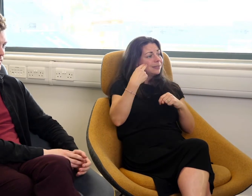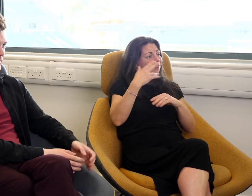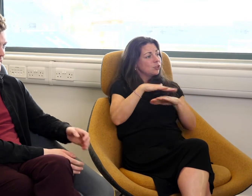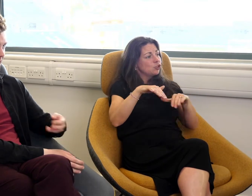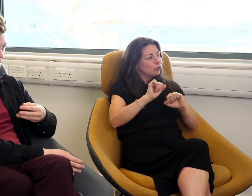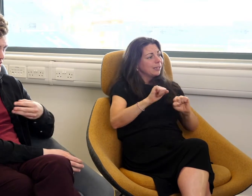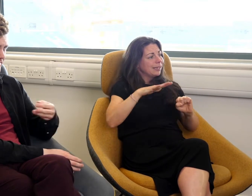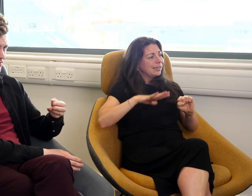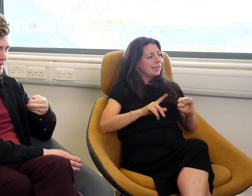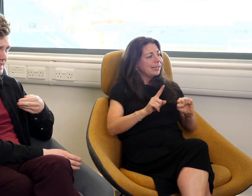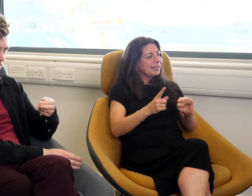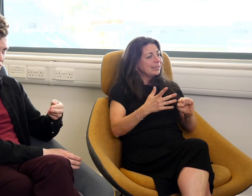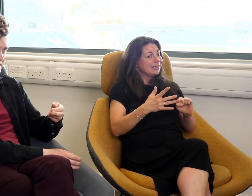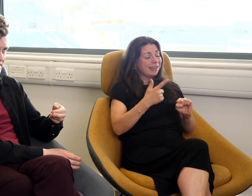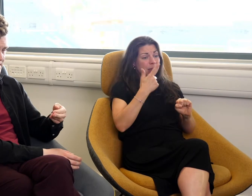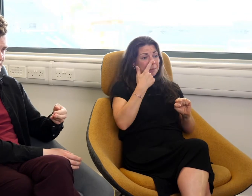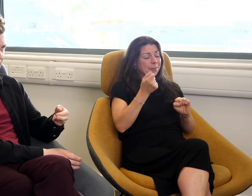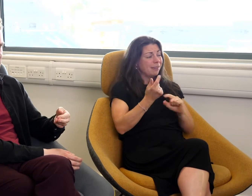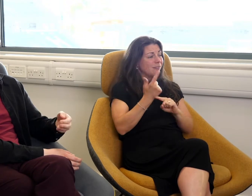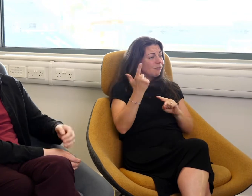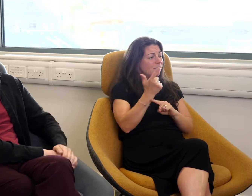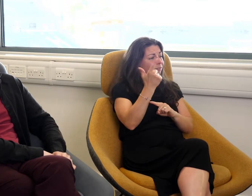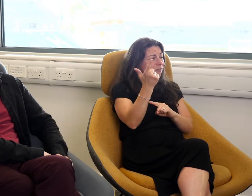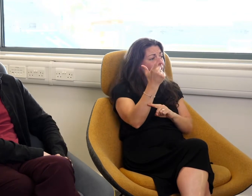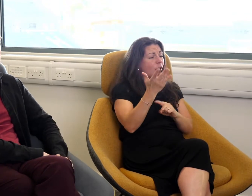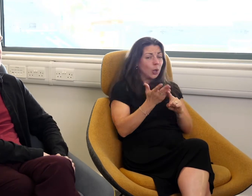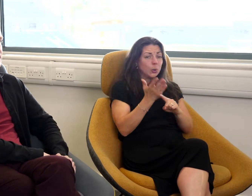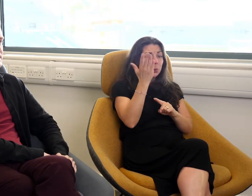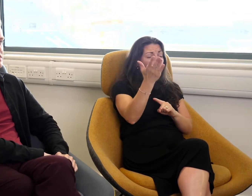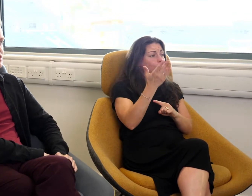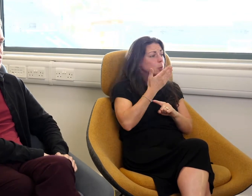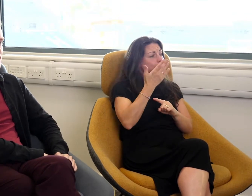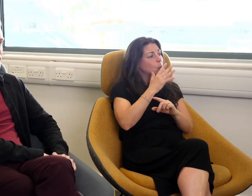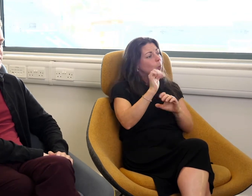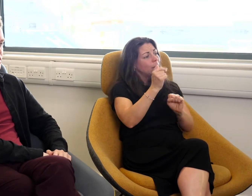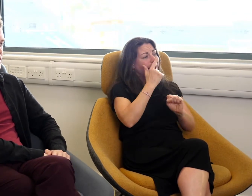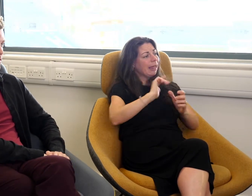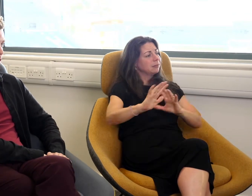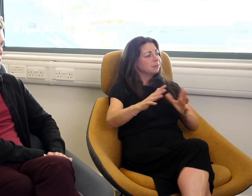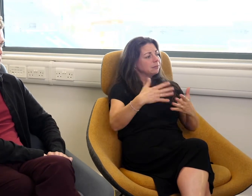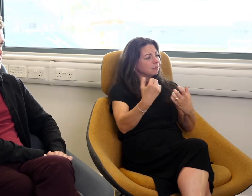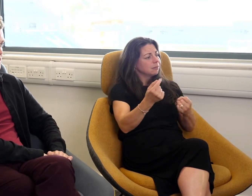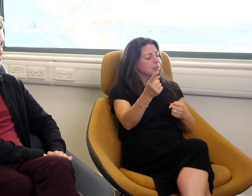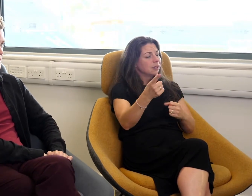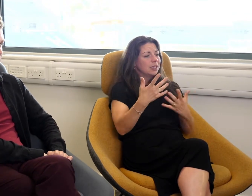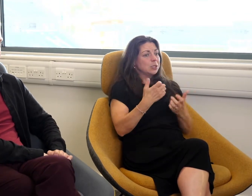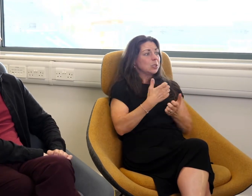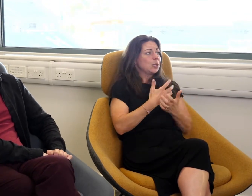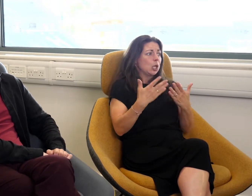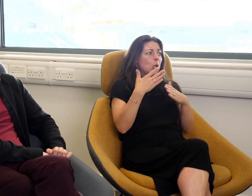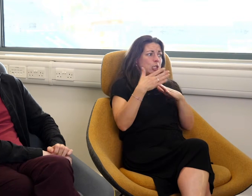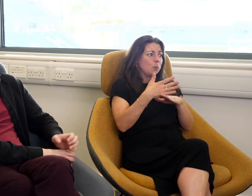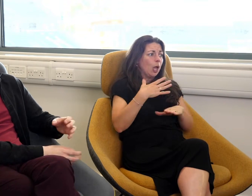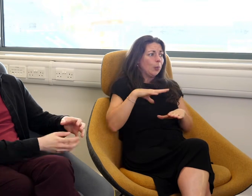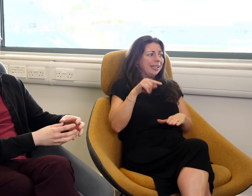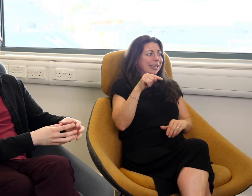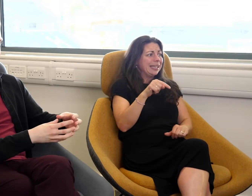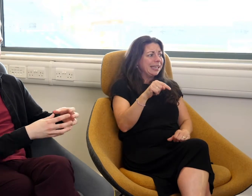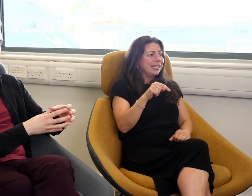maybe having to travel really long distances to get to those schools. So there's a lot of work we need to do, particularly to sort of improve practice